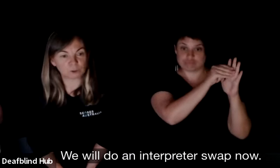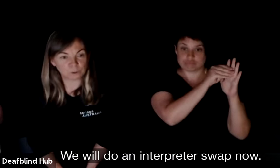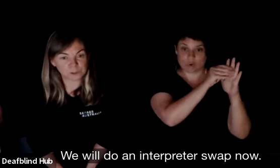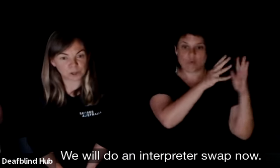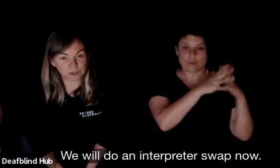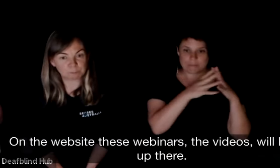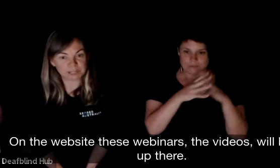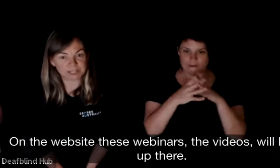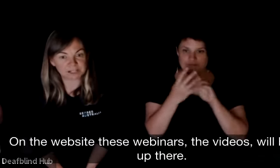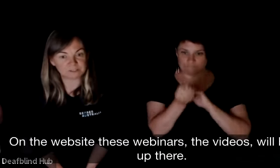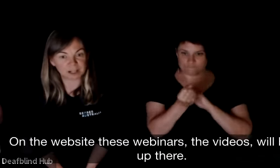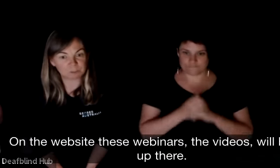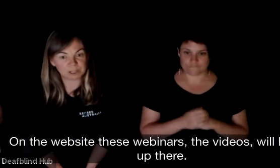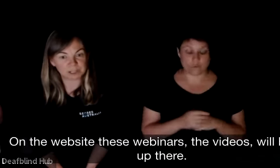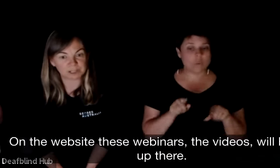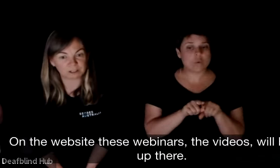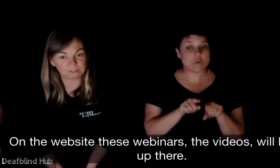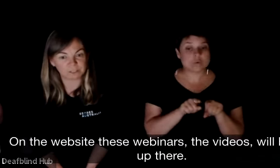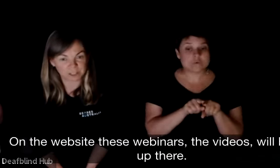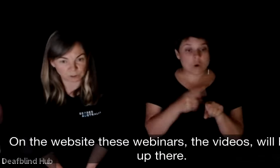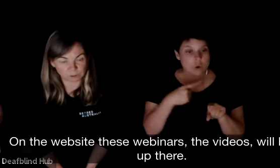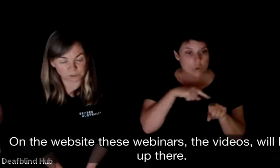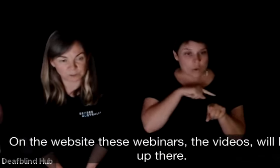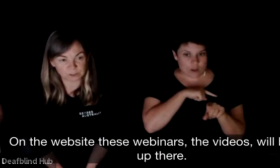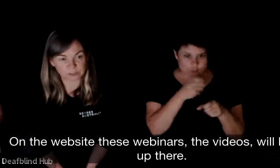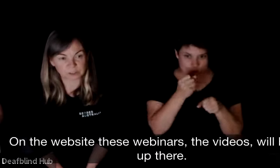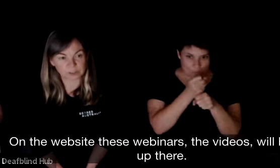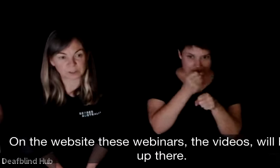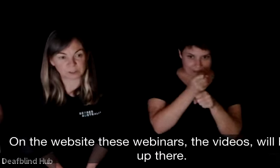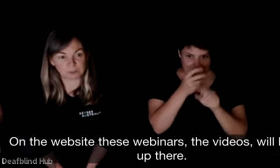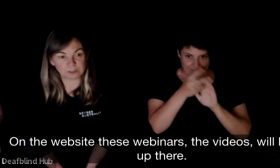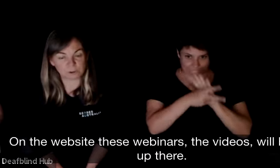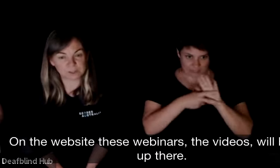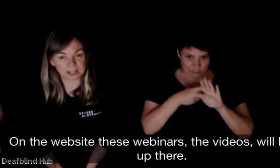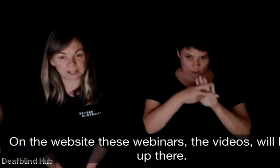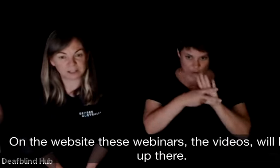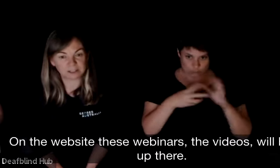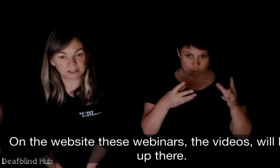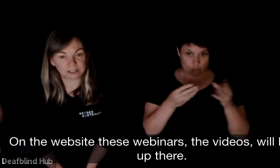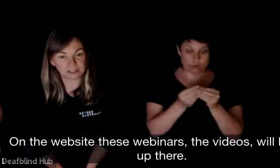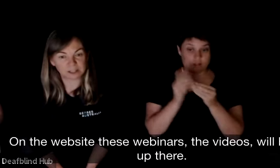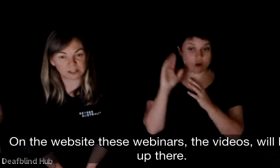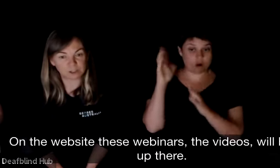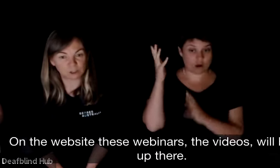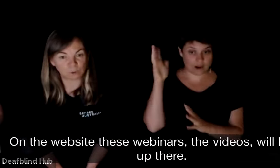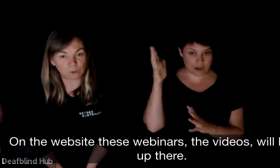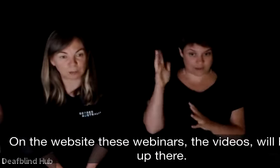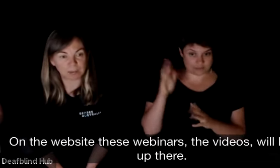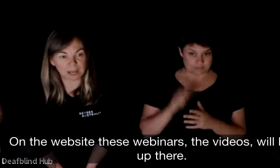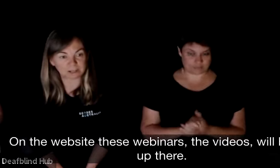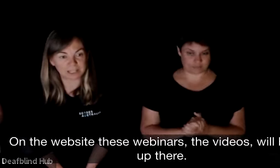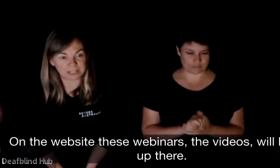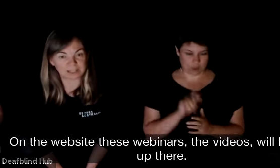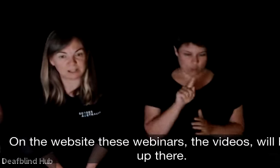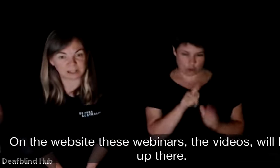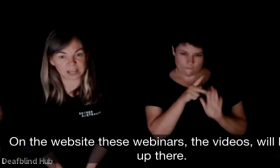We will also be developing videos with Auslan that talk